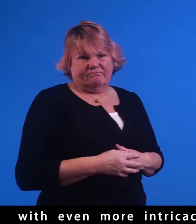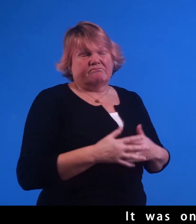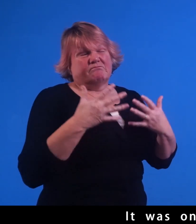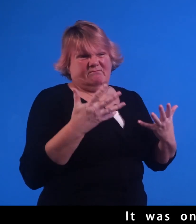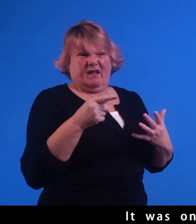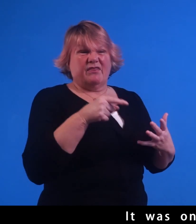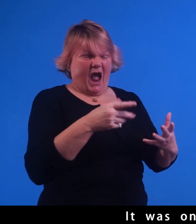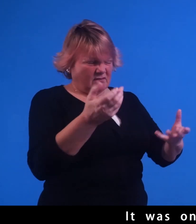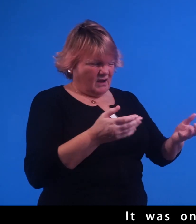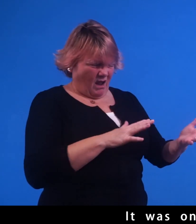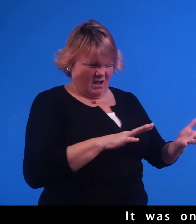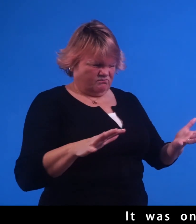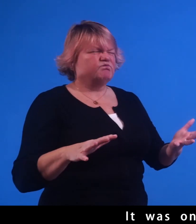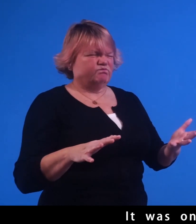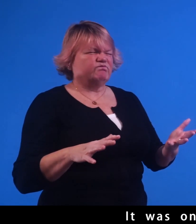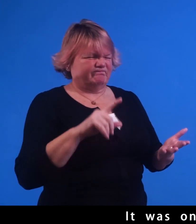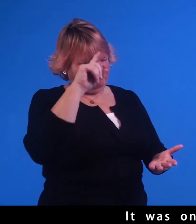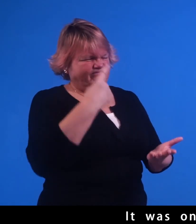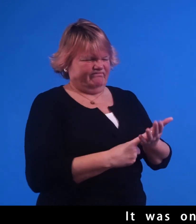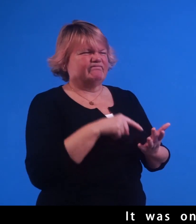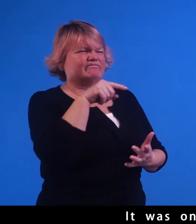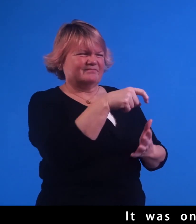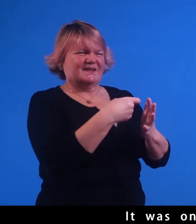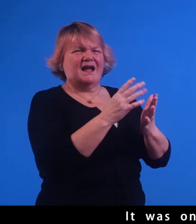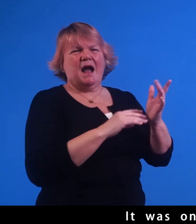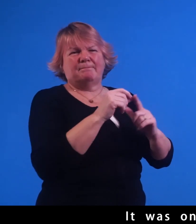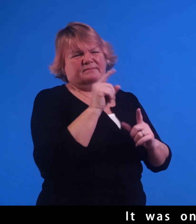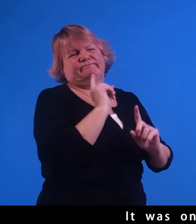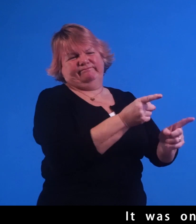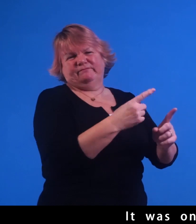It was only then that Kemp was declared the winner.